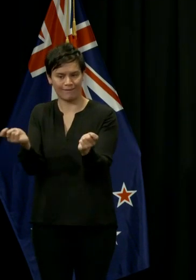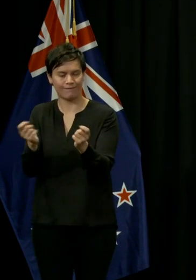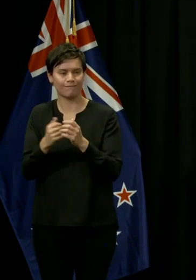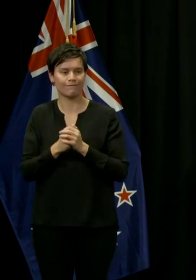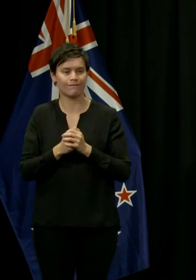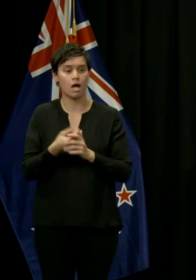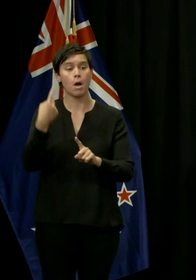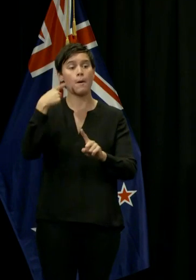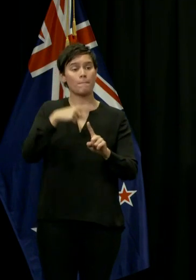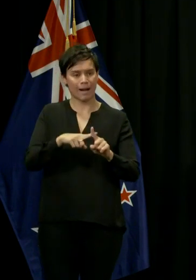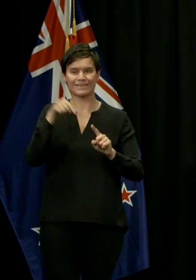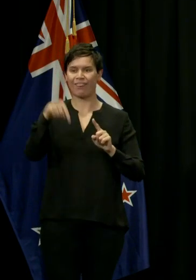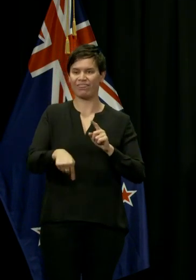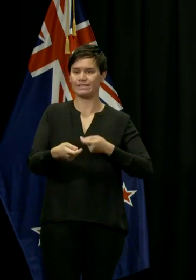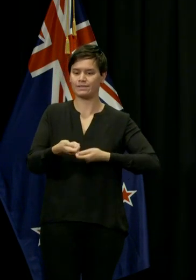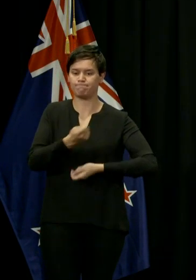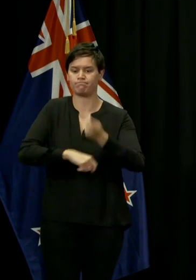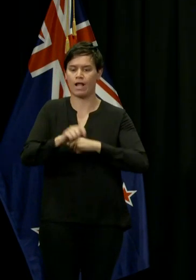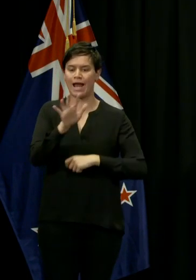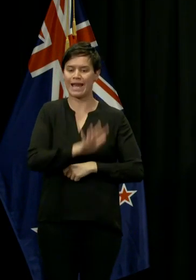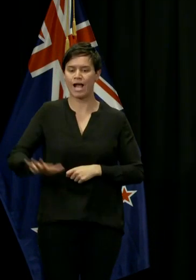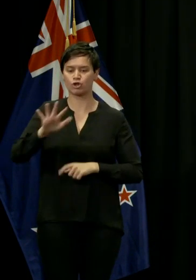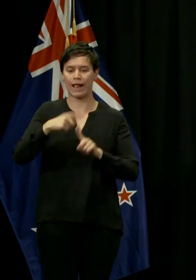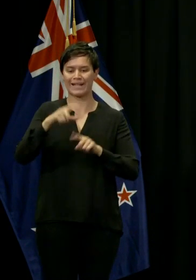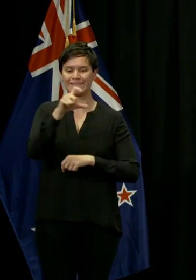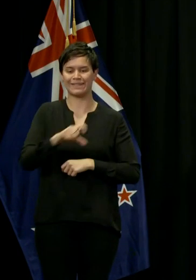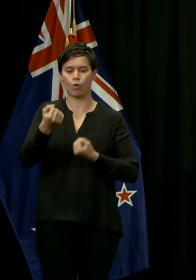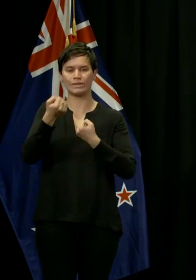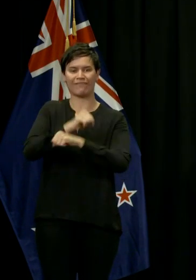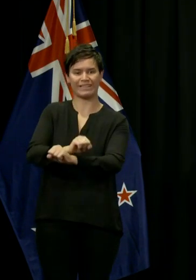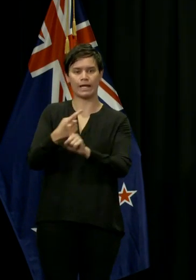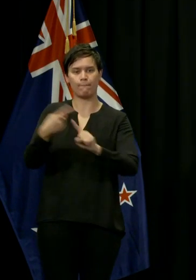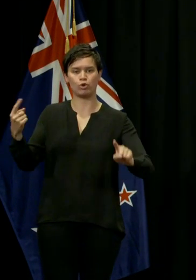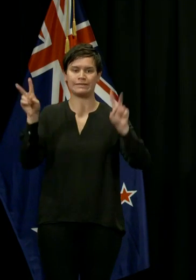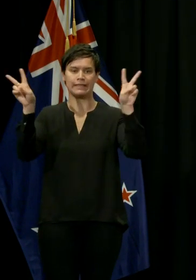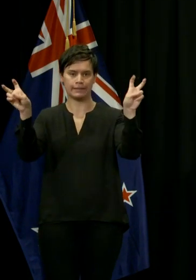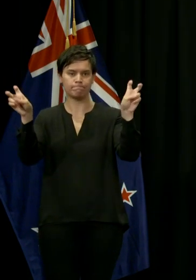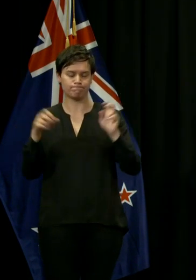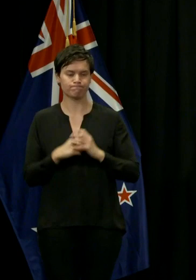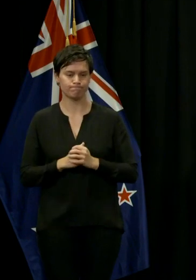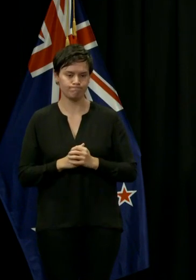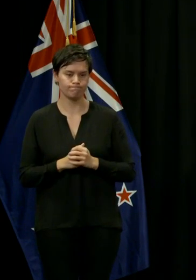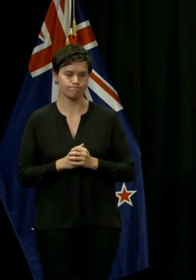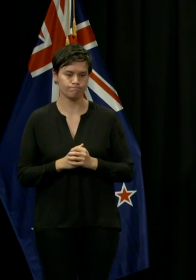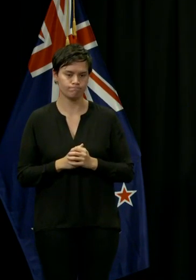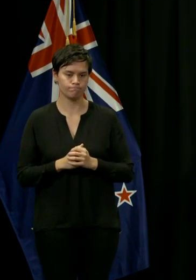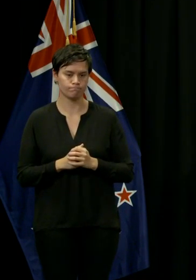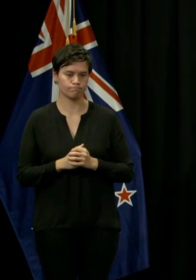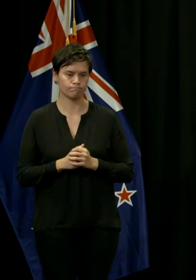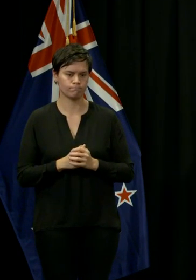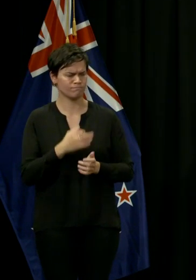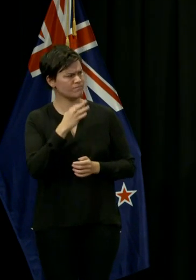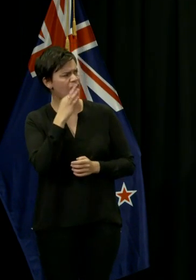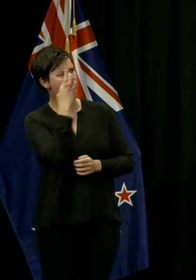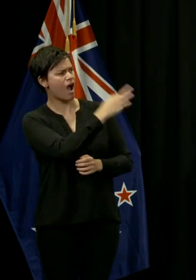national civil defence emergency. Colette. Yeah, could you please provide some information around the criteria around the bank